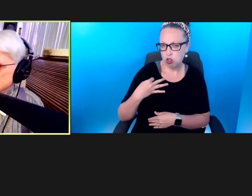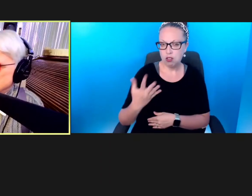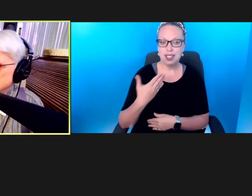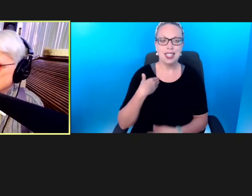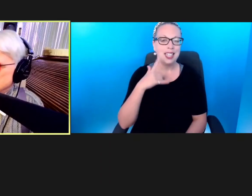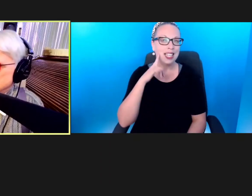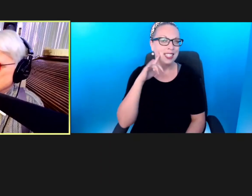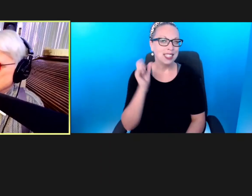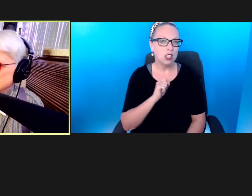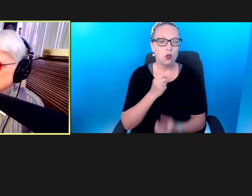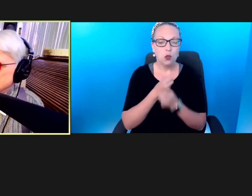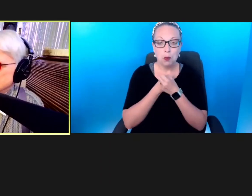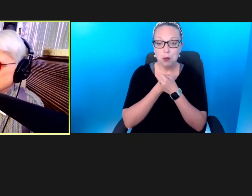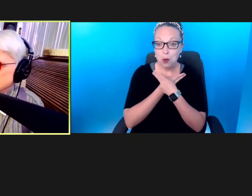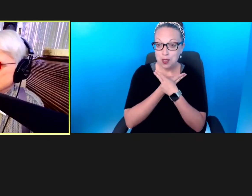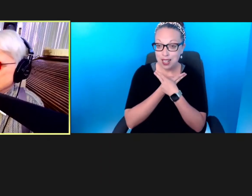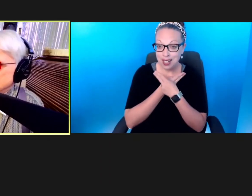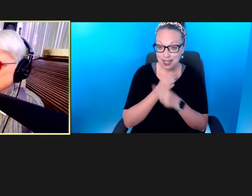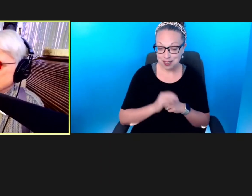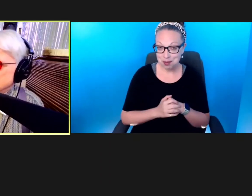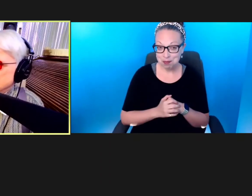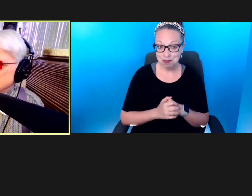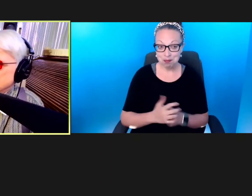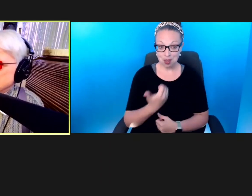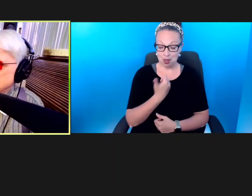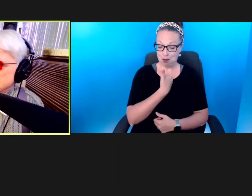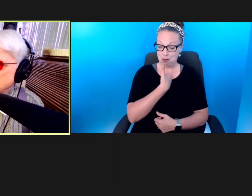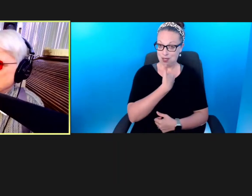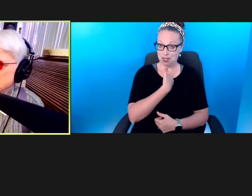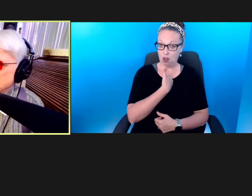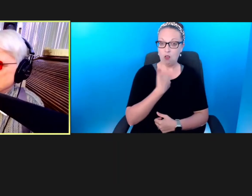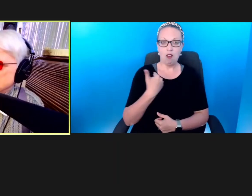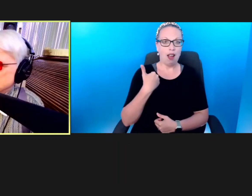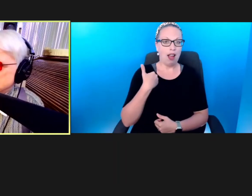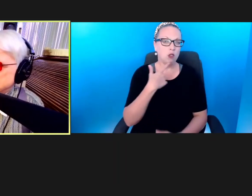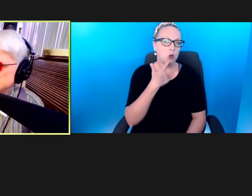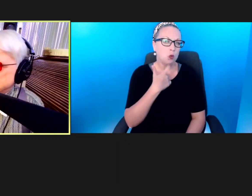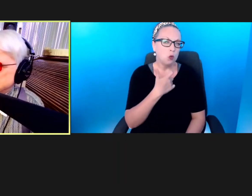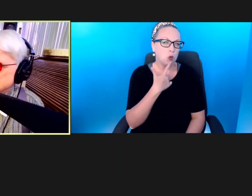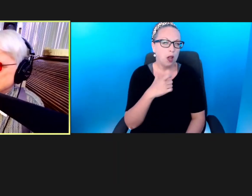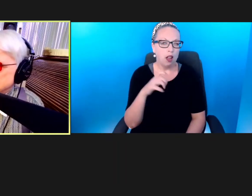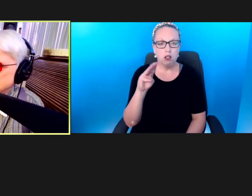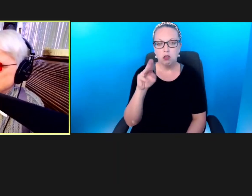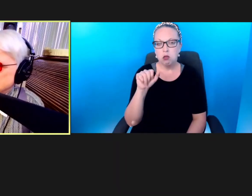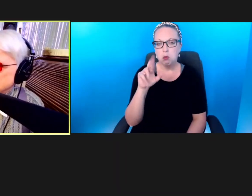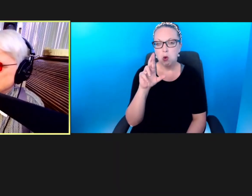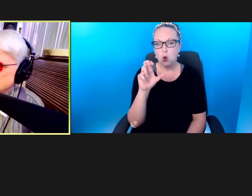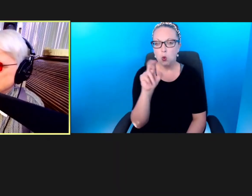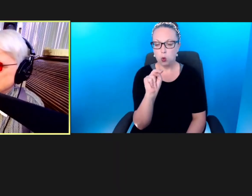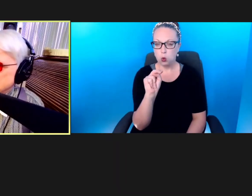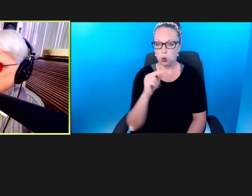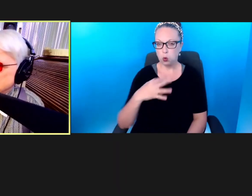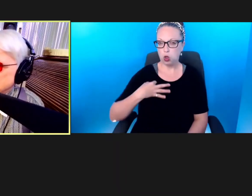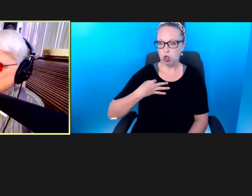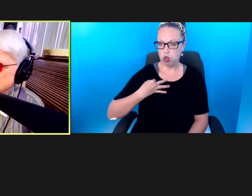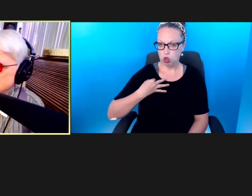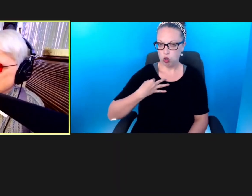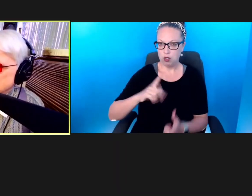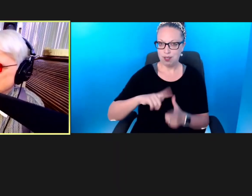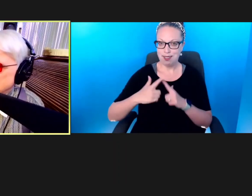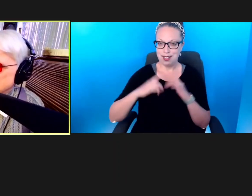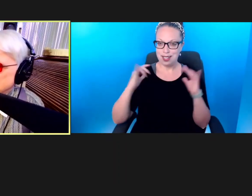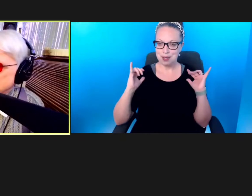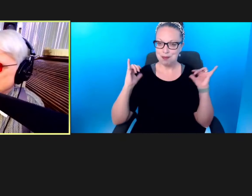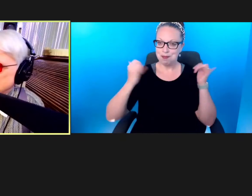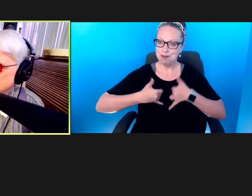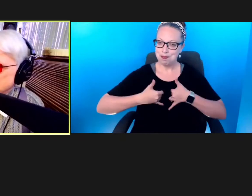tie. And I have a maroon under cami, and then a